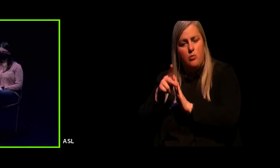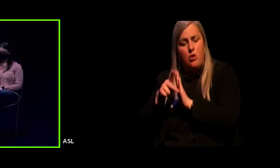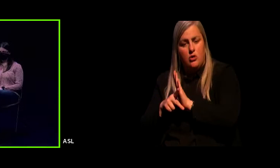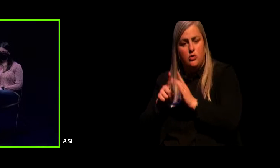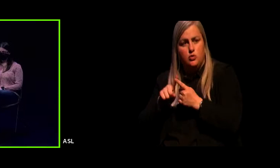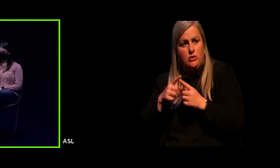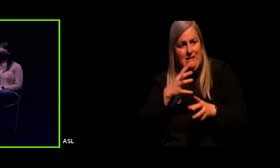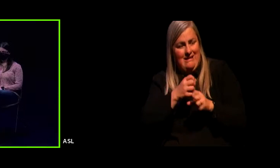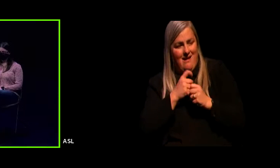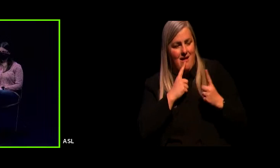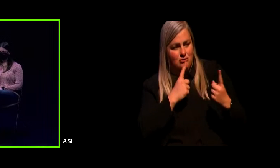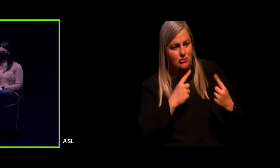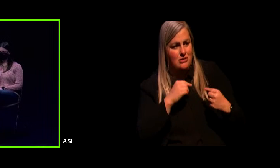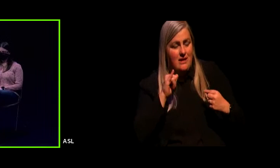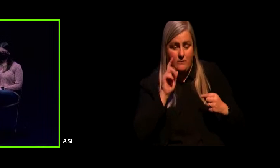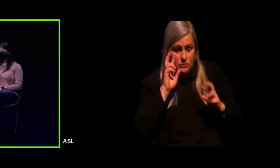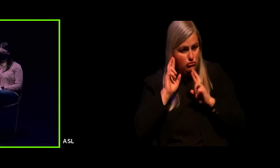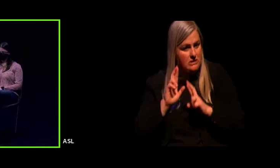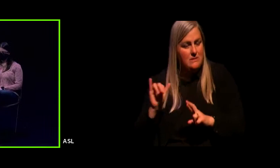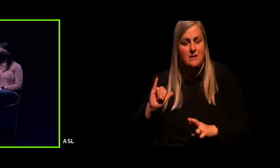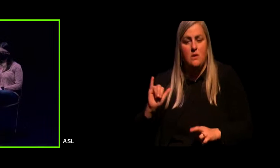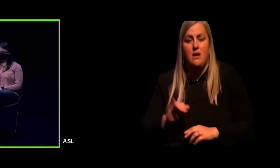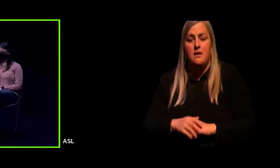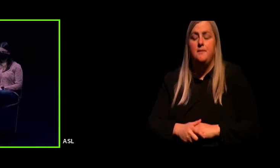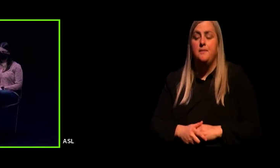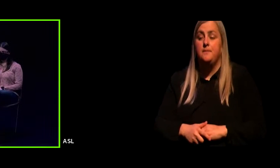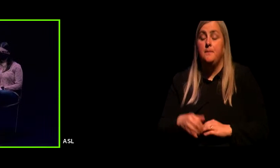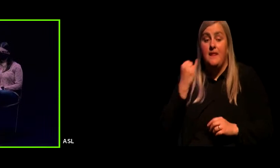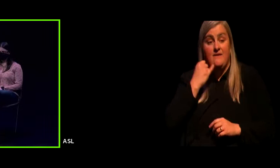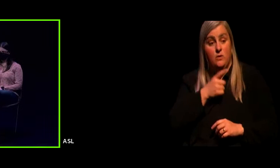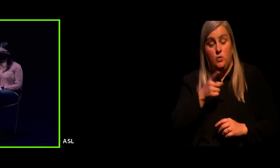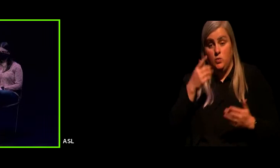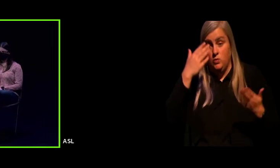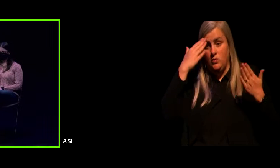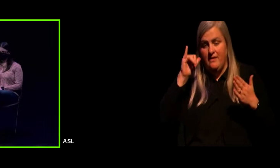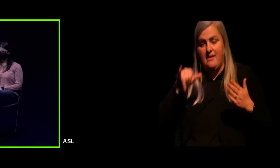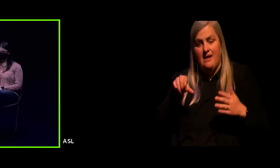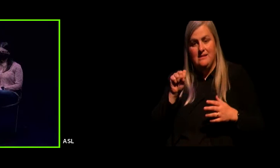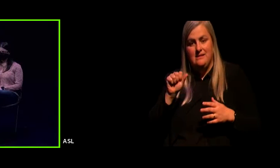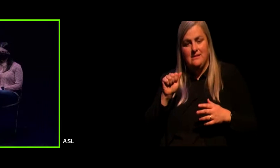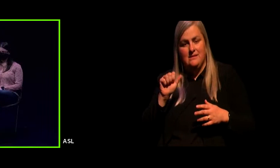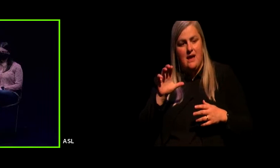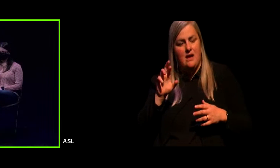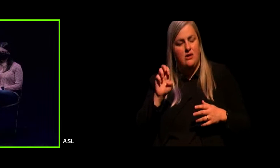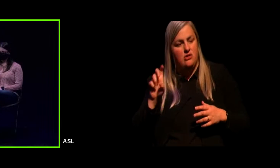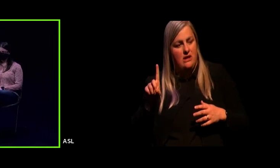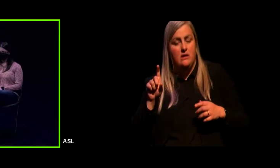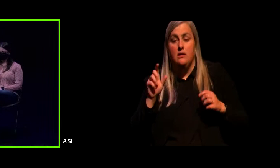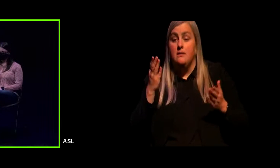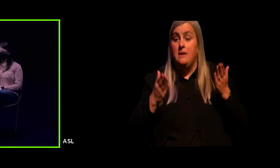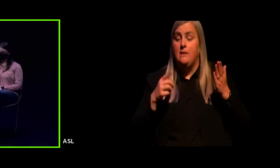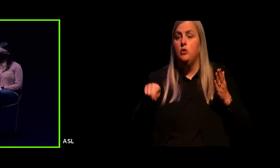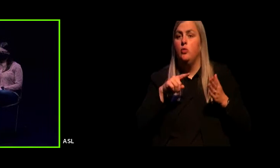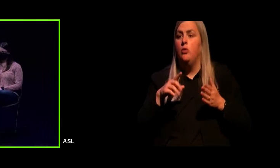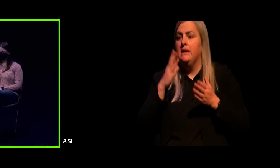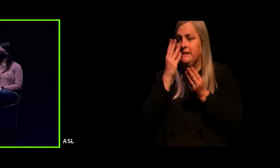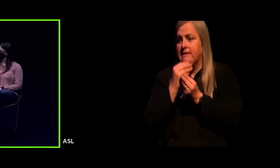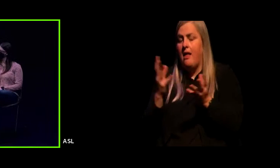those need to be respected as well. But if you don't know that those are sacred, then you might tell them, you might find them in an early ethnography